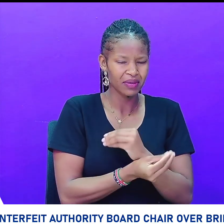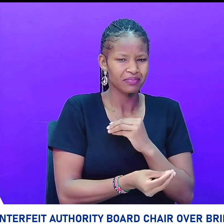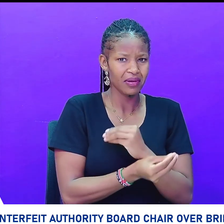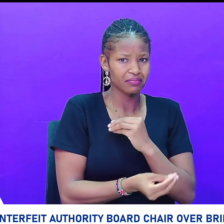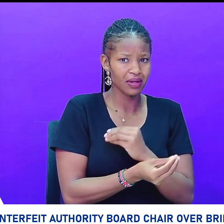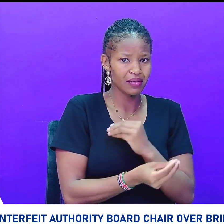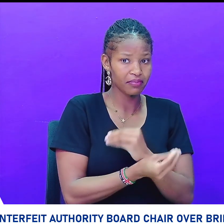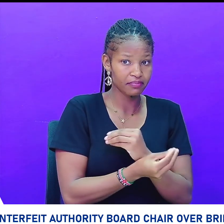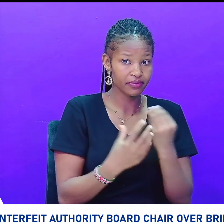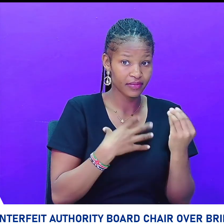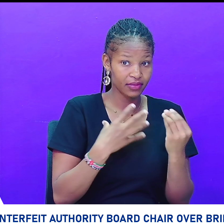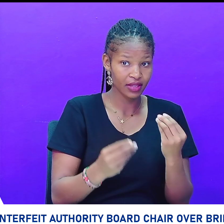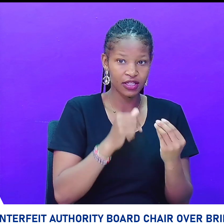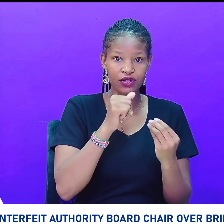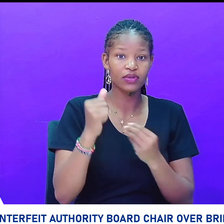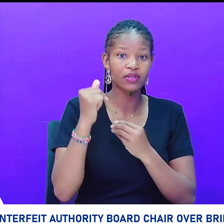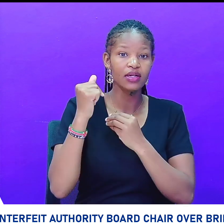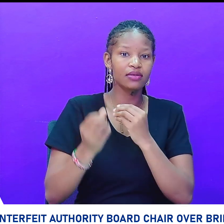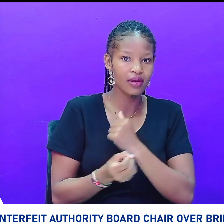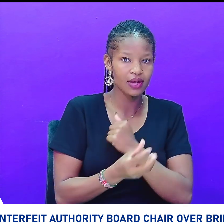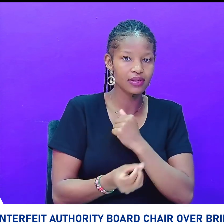Kabeabea over allegations of bribery,